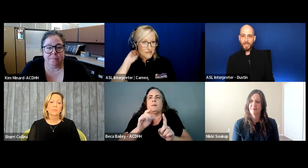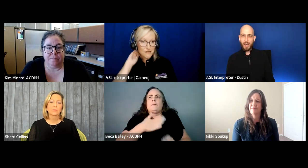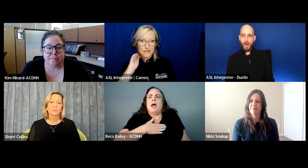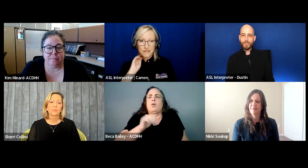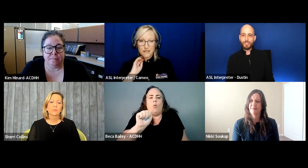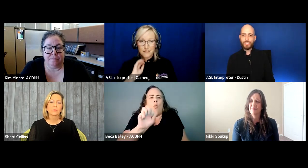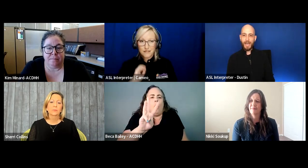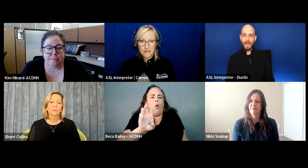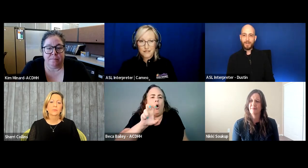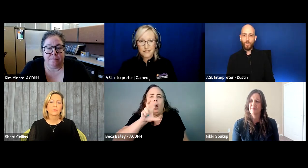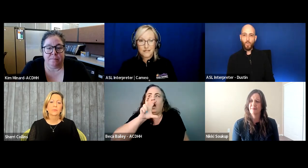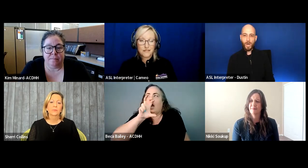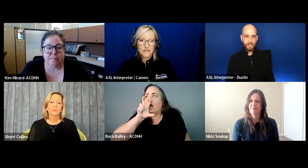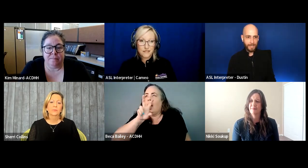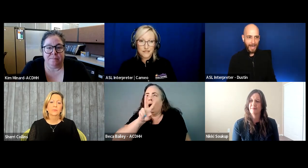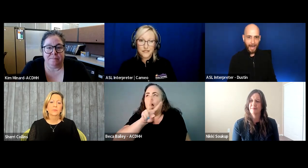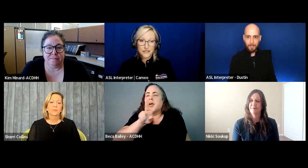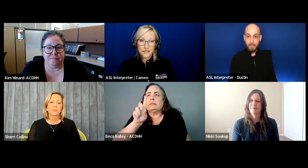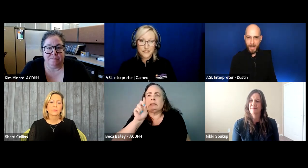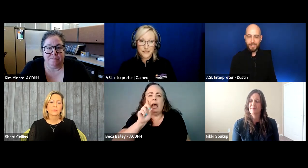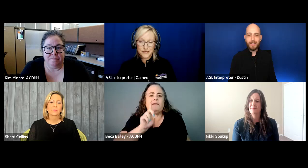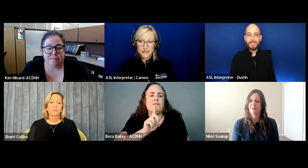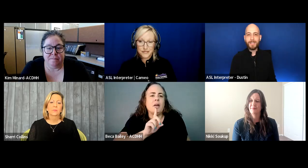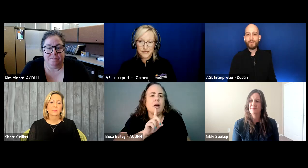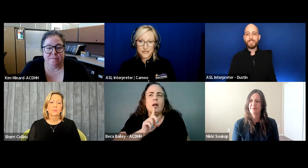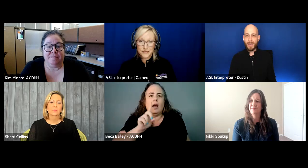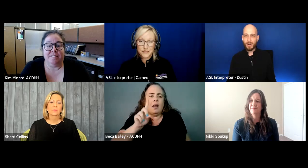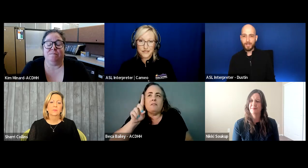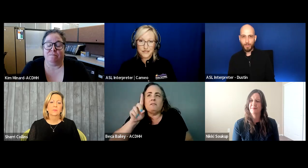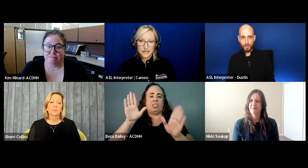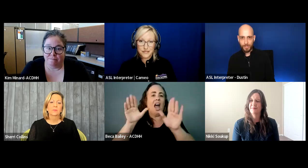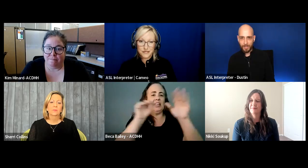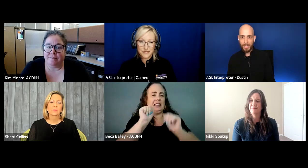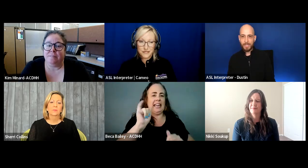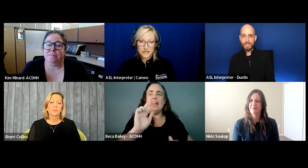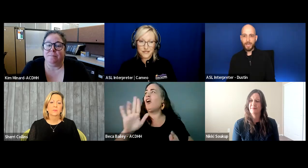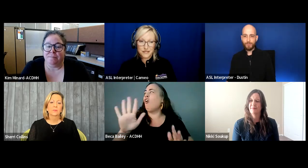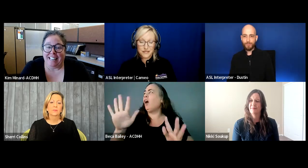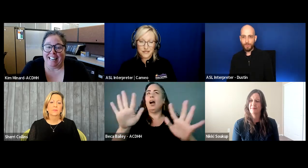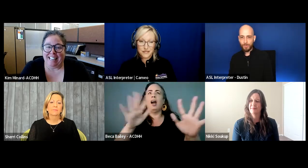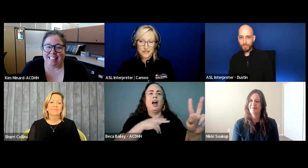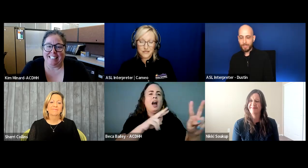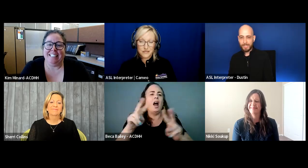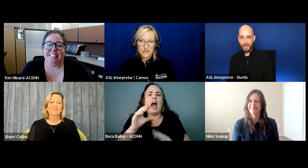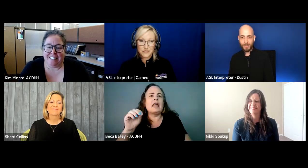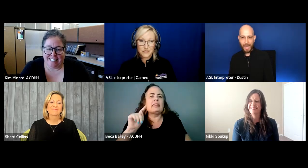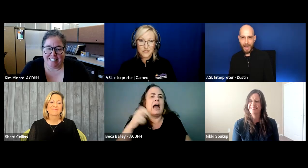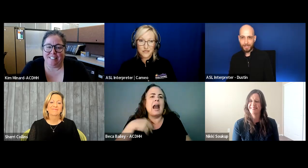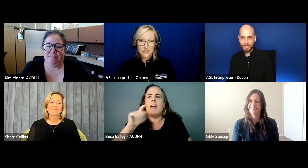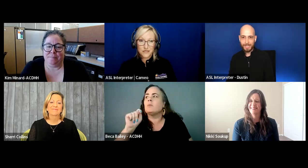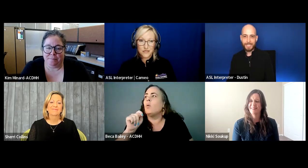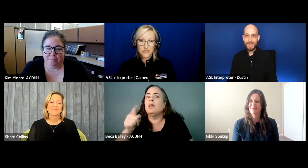didn't really understand what that meant until I was there in person, seeing a full